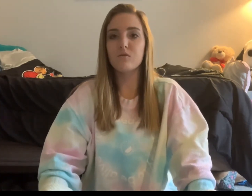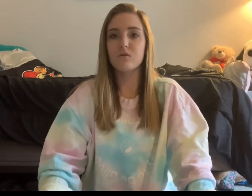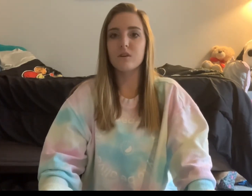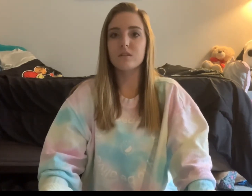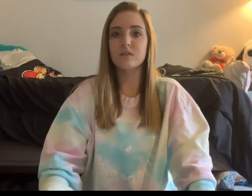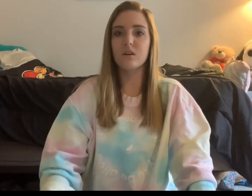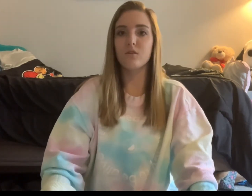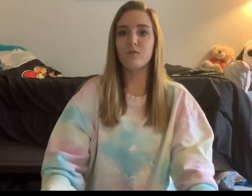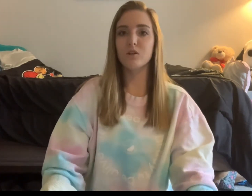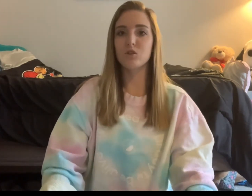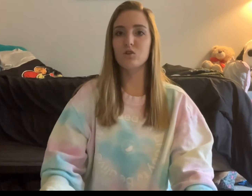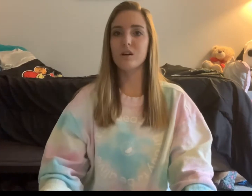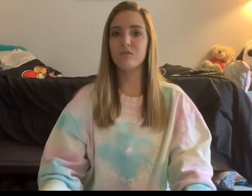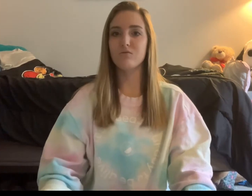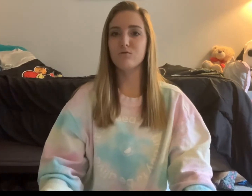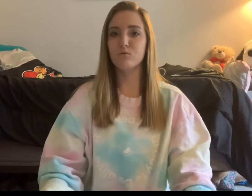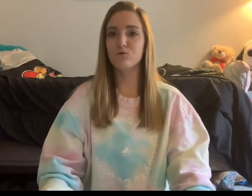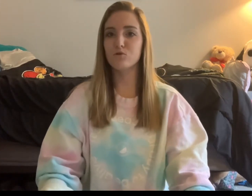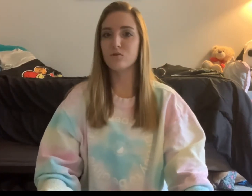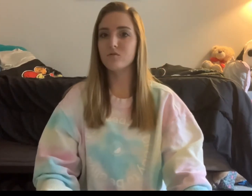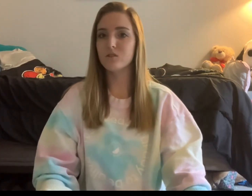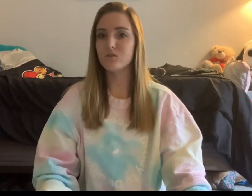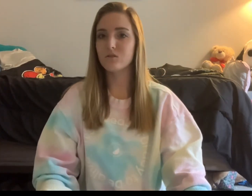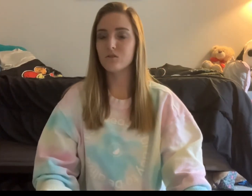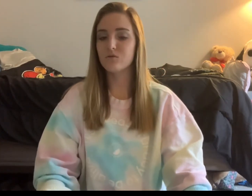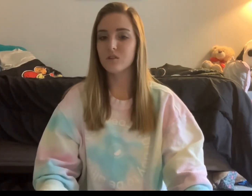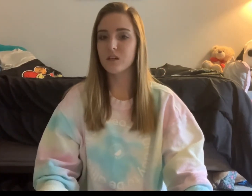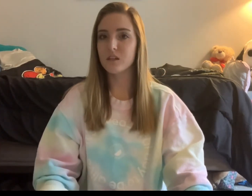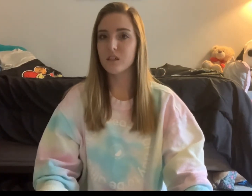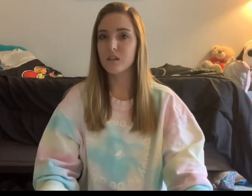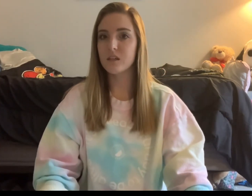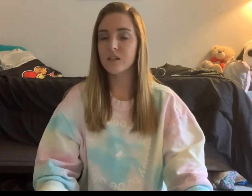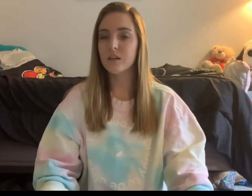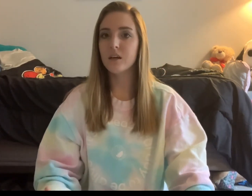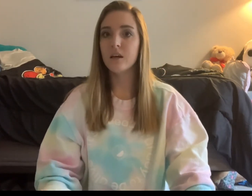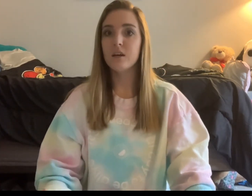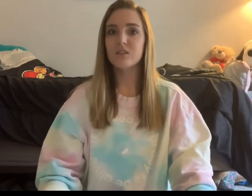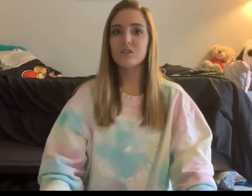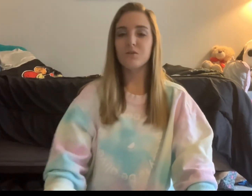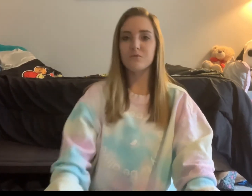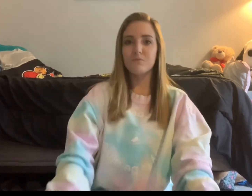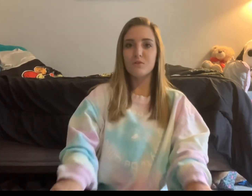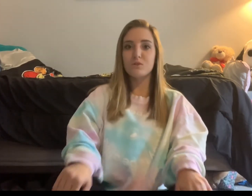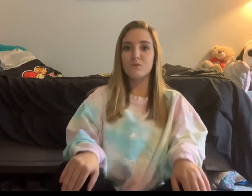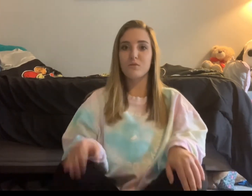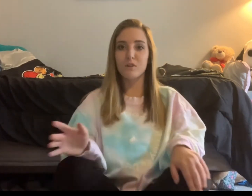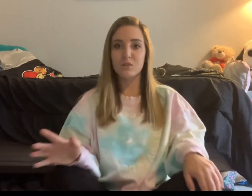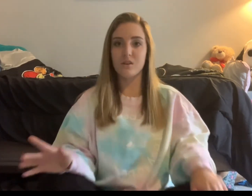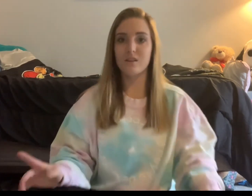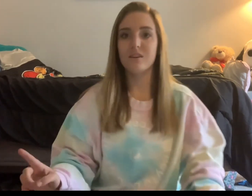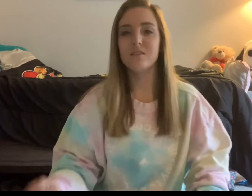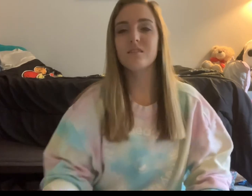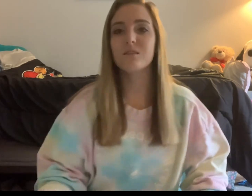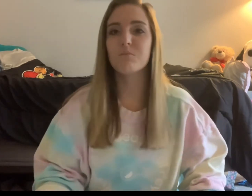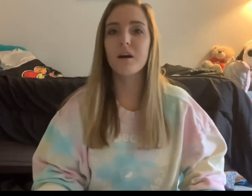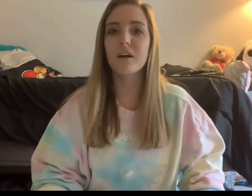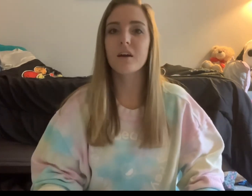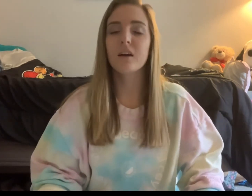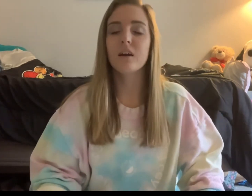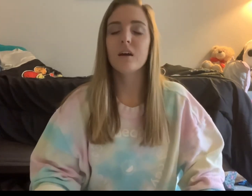things that are restaurant, food service related. So, first one, restaurant. I did this back when